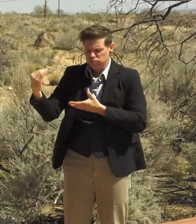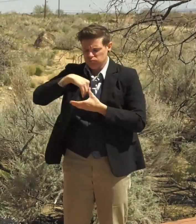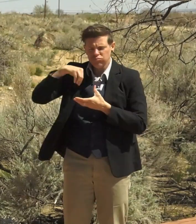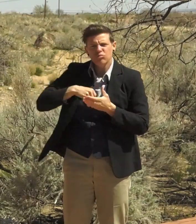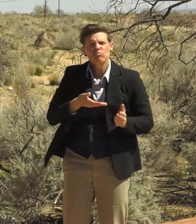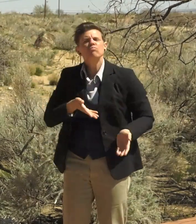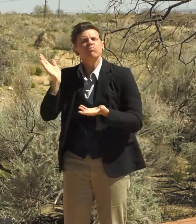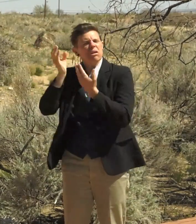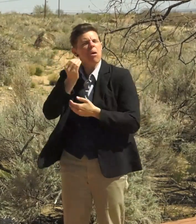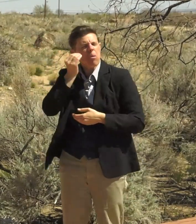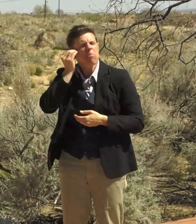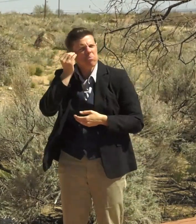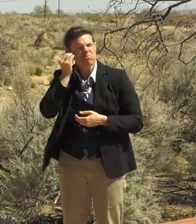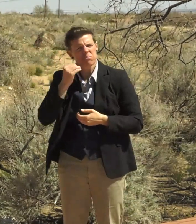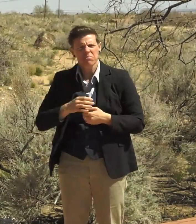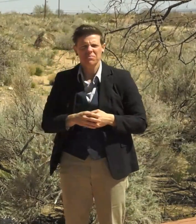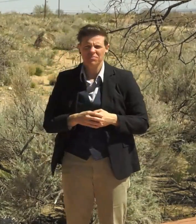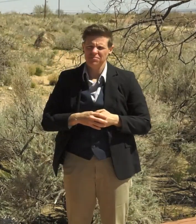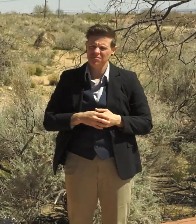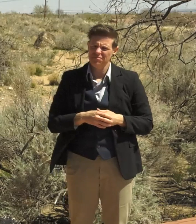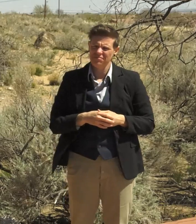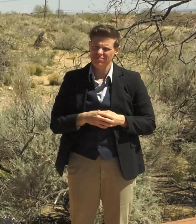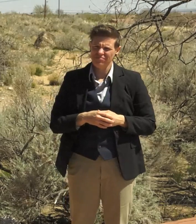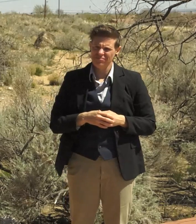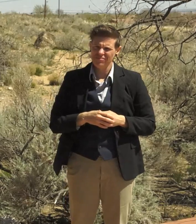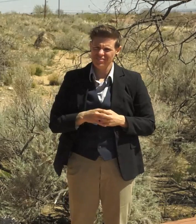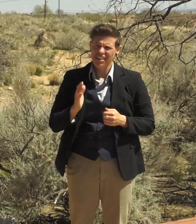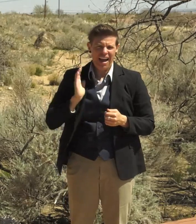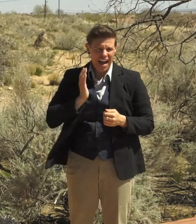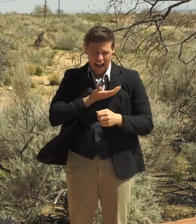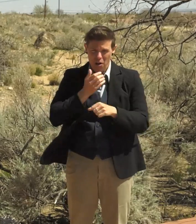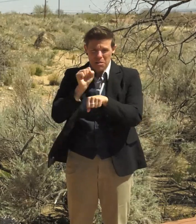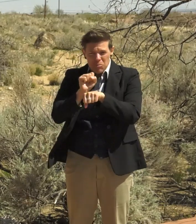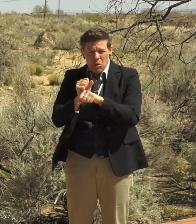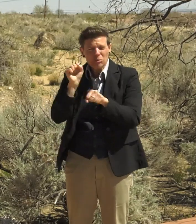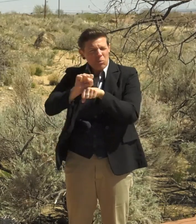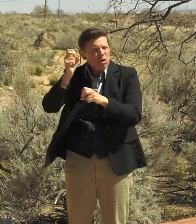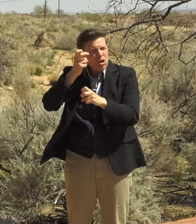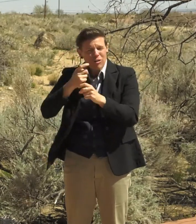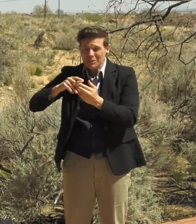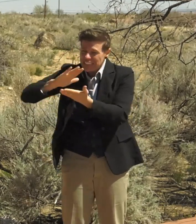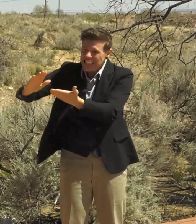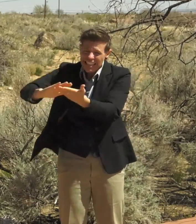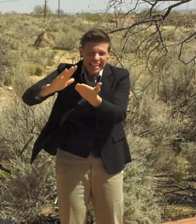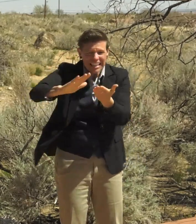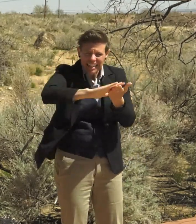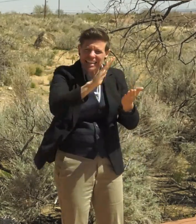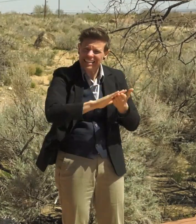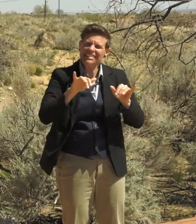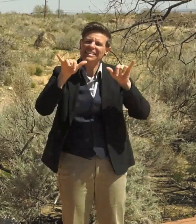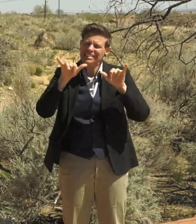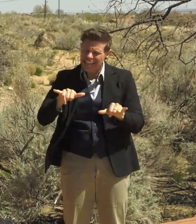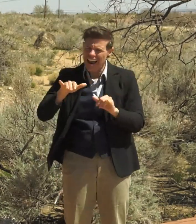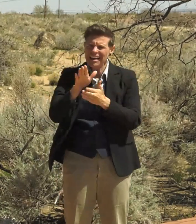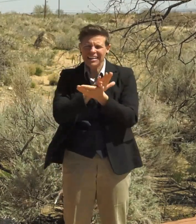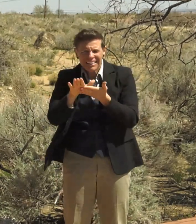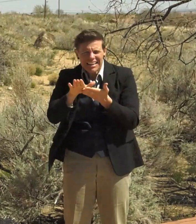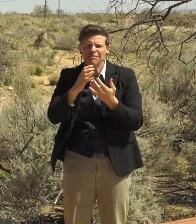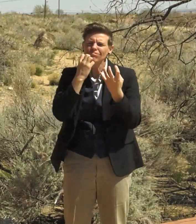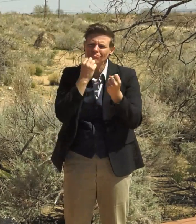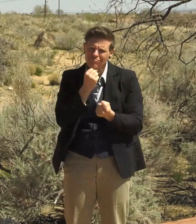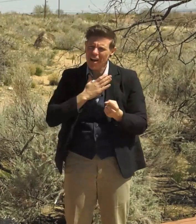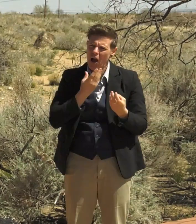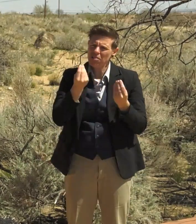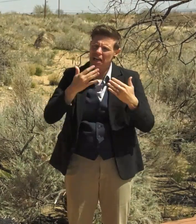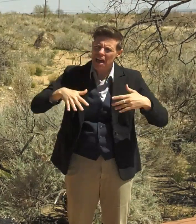clean. We're asking each person to do their part as well and help steward these lands. You may even consider bringing a trash bag and gloves